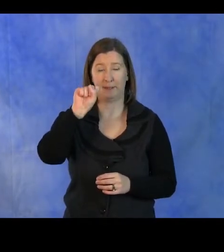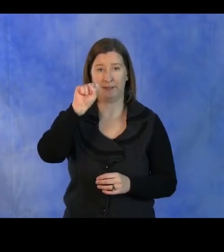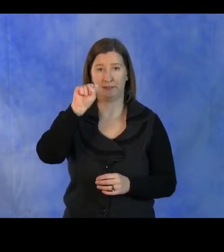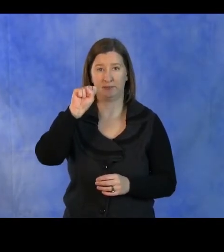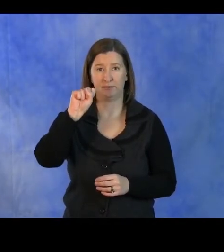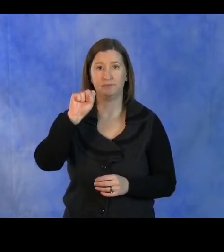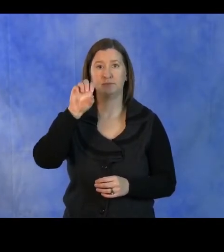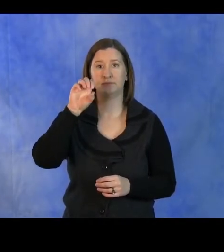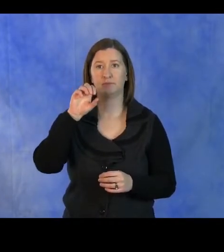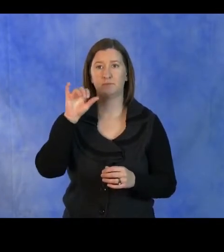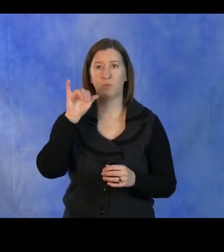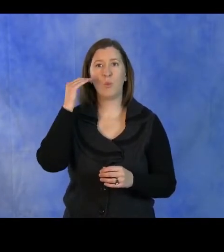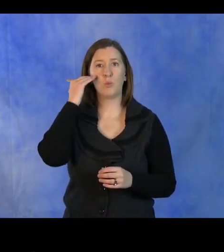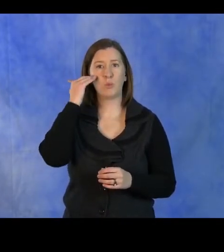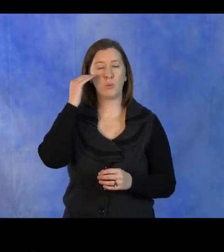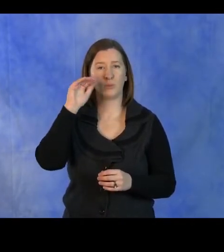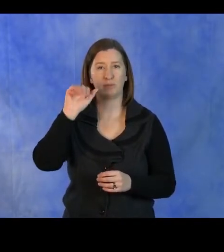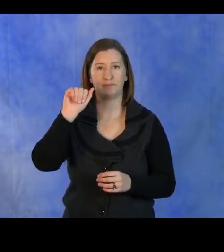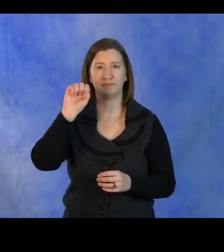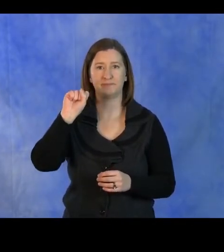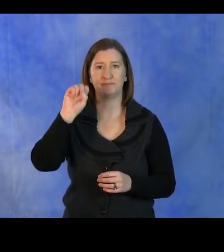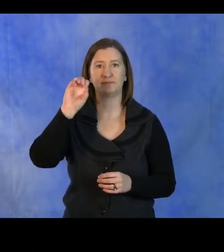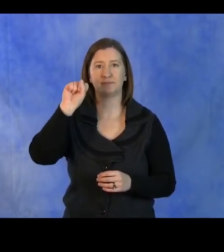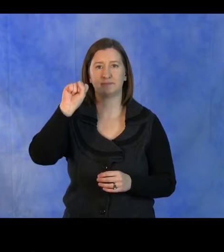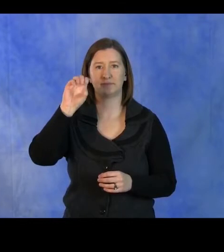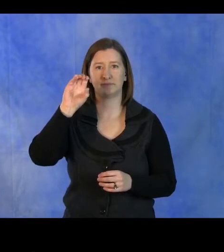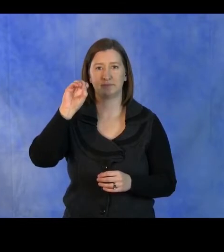Some studies found that SES,